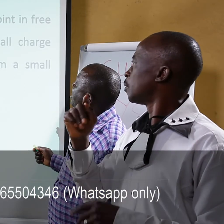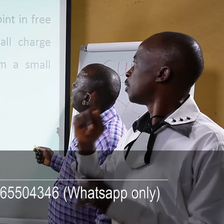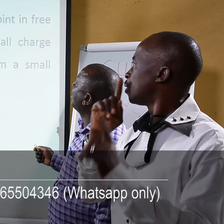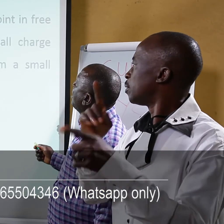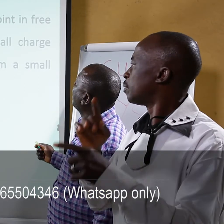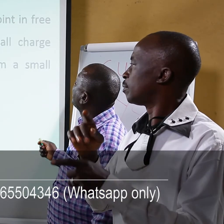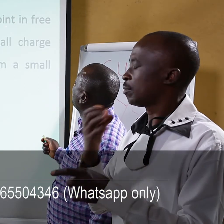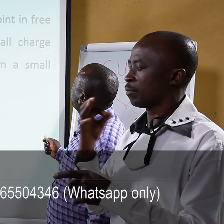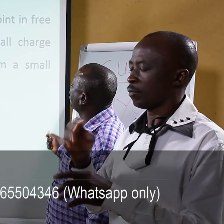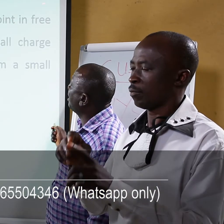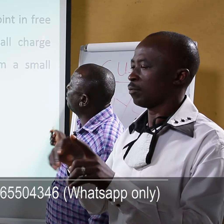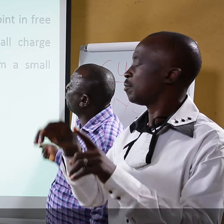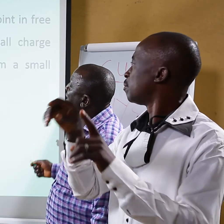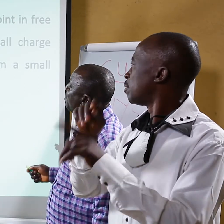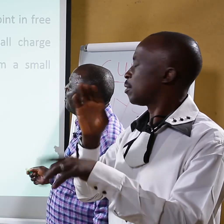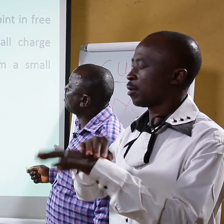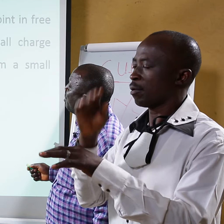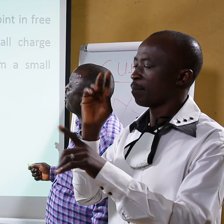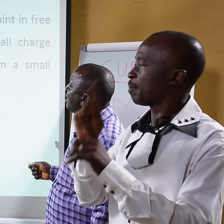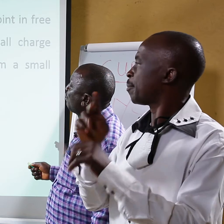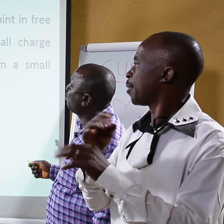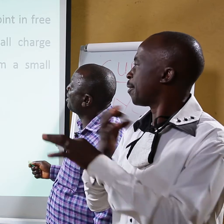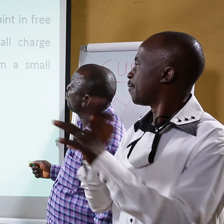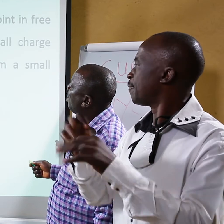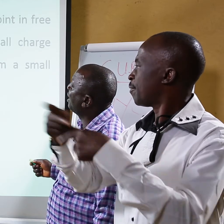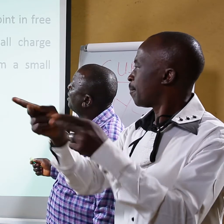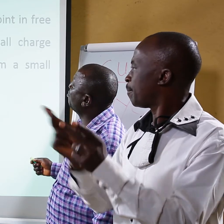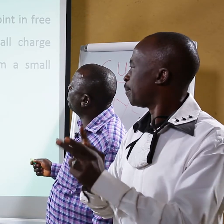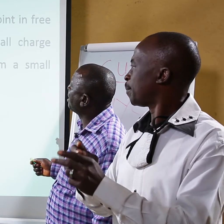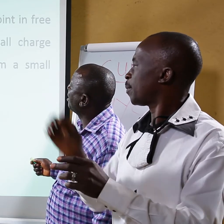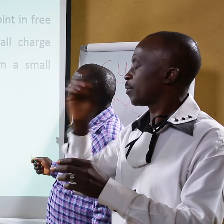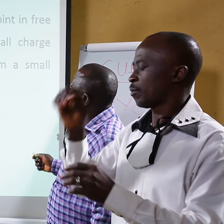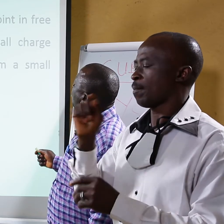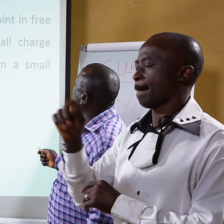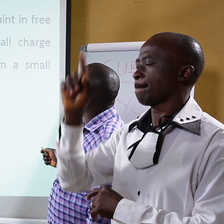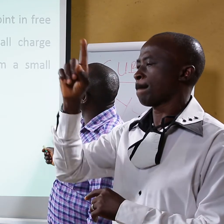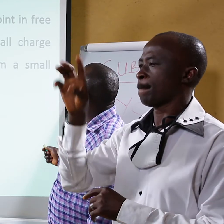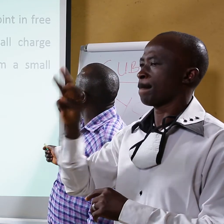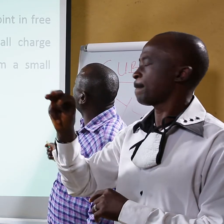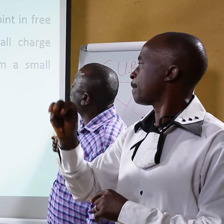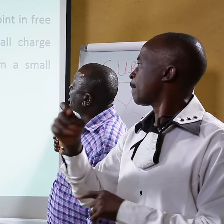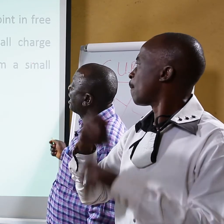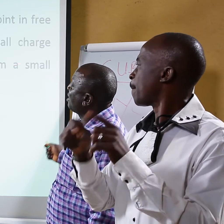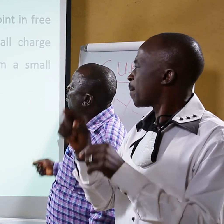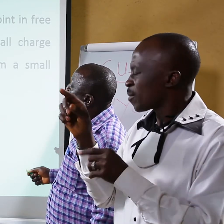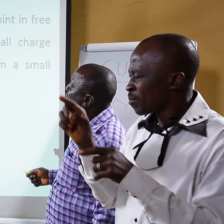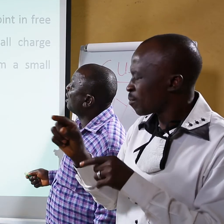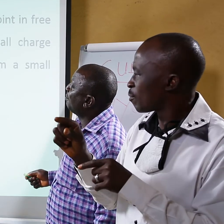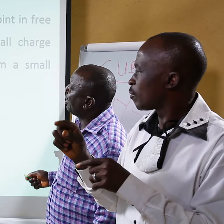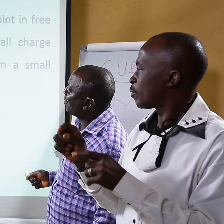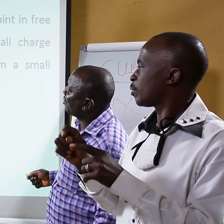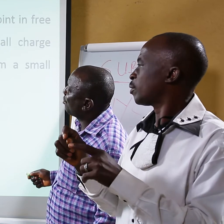resultant potential at a point in free space, which is 0.1 meter, from a small charge